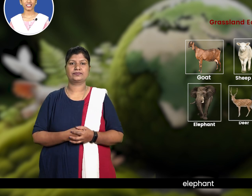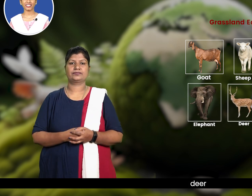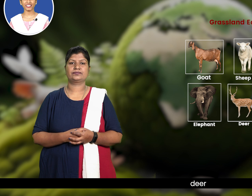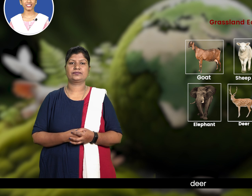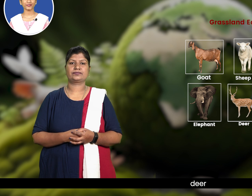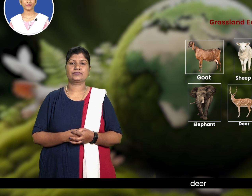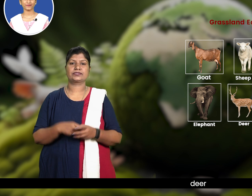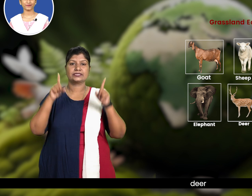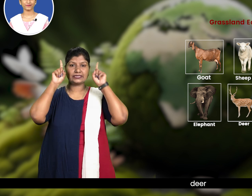deer,